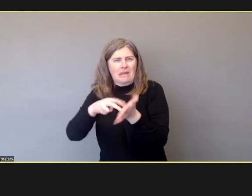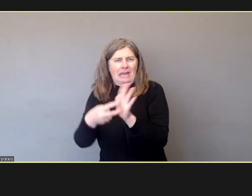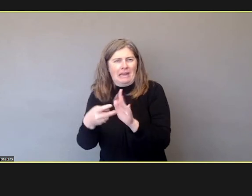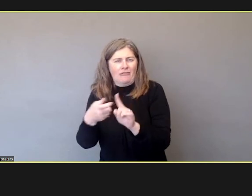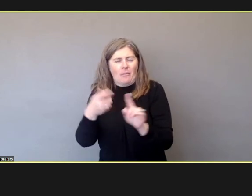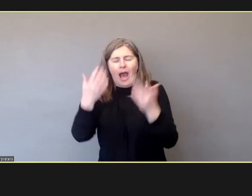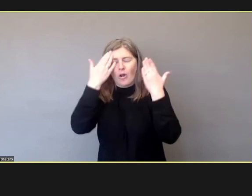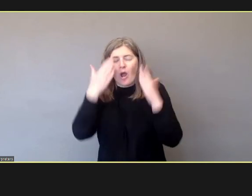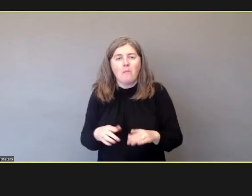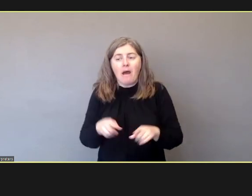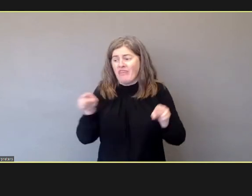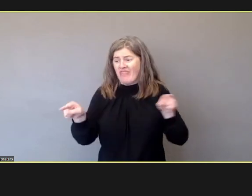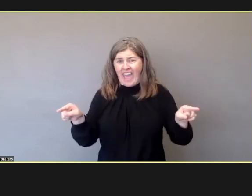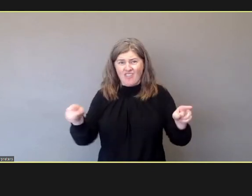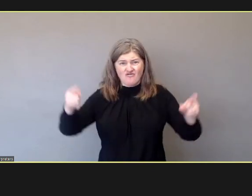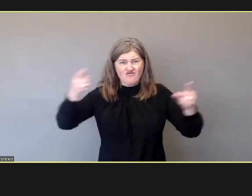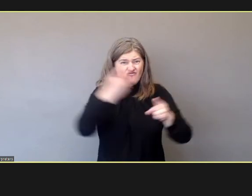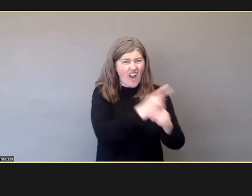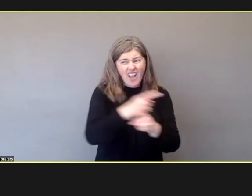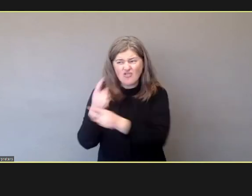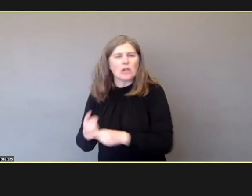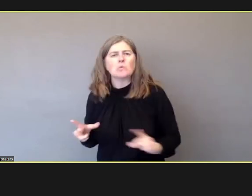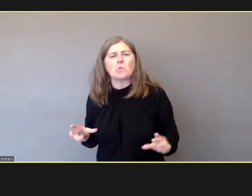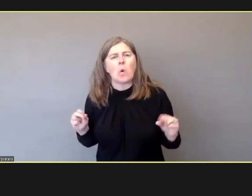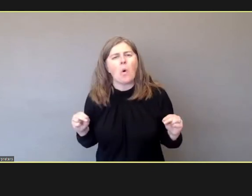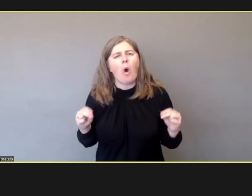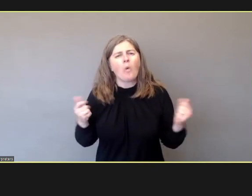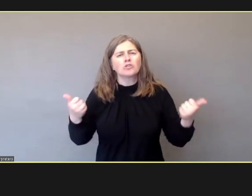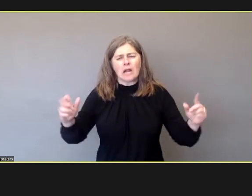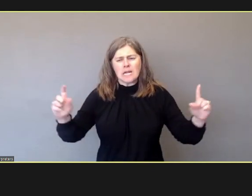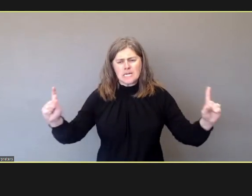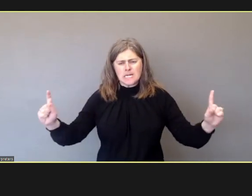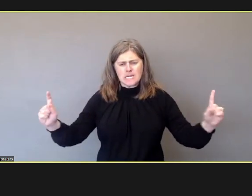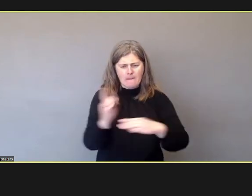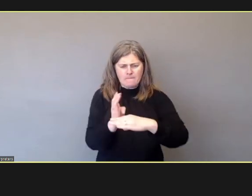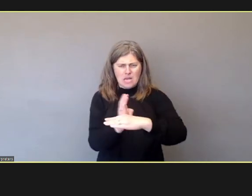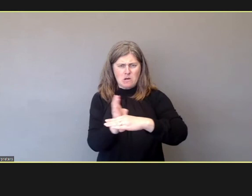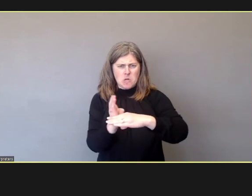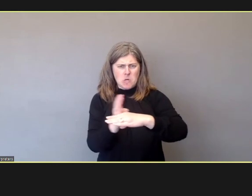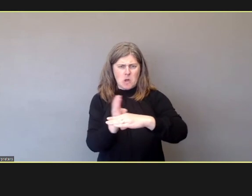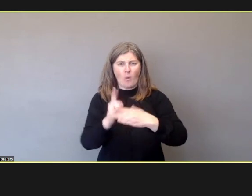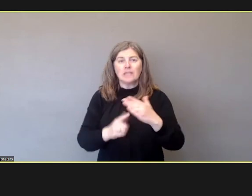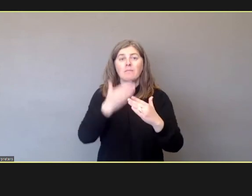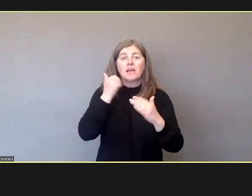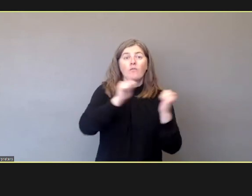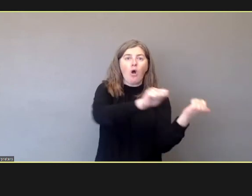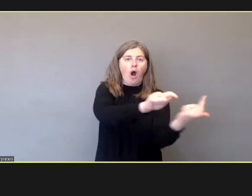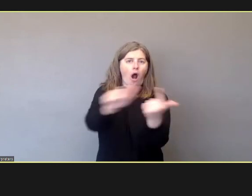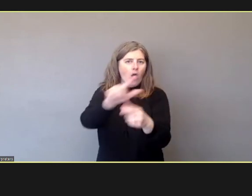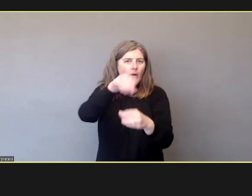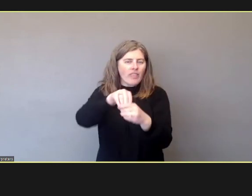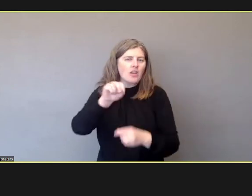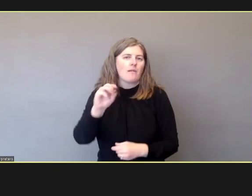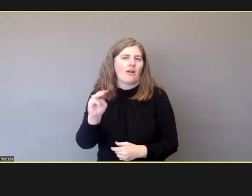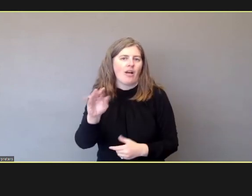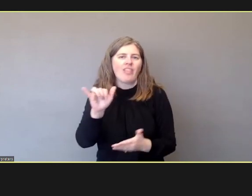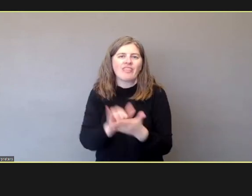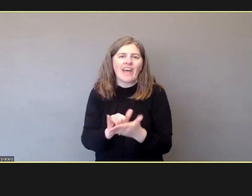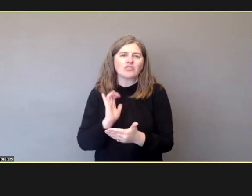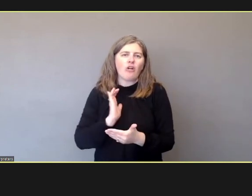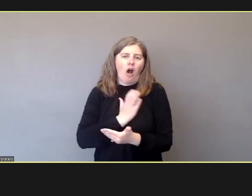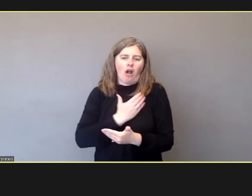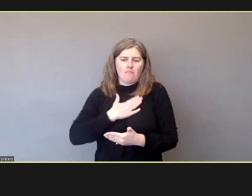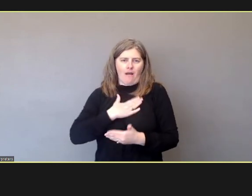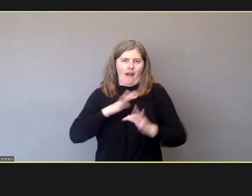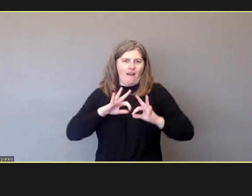French, I don't know. But I think we have to remember that we're looking for a middle way of what's best for everyone in New Mexico, not just ourselves and our family